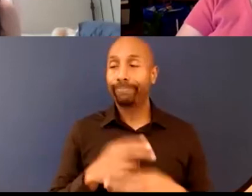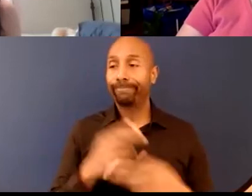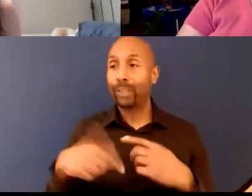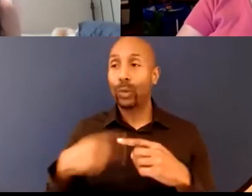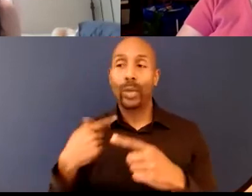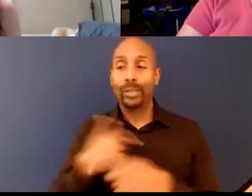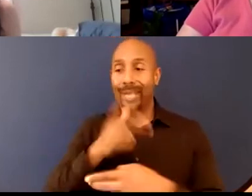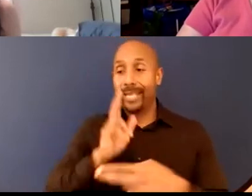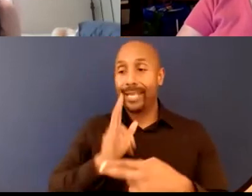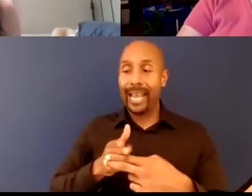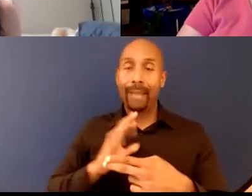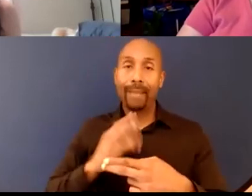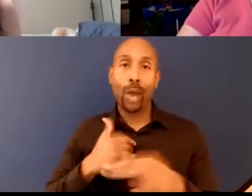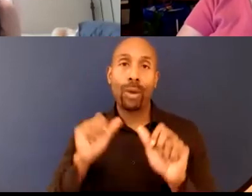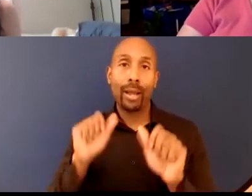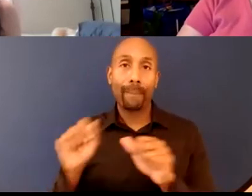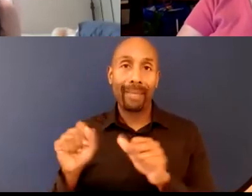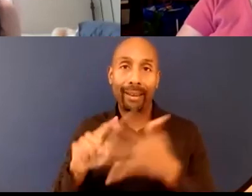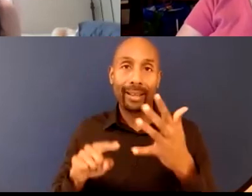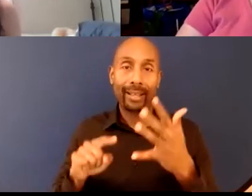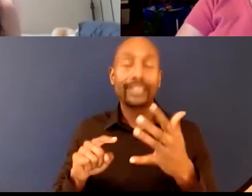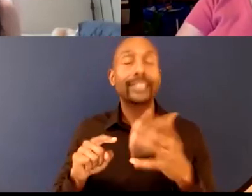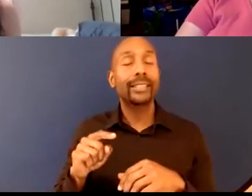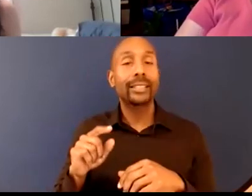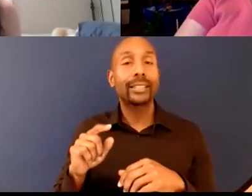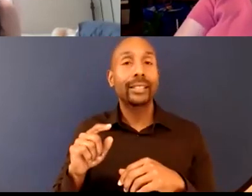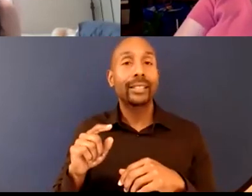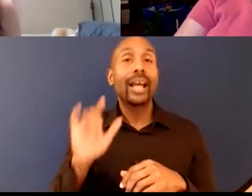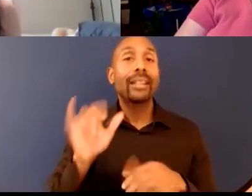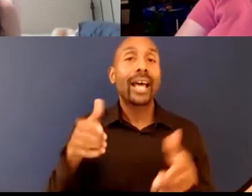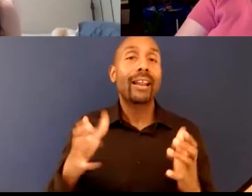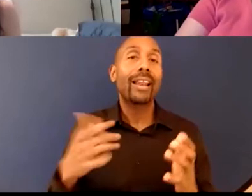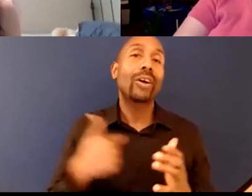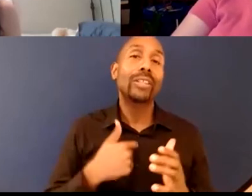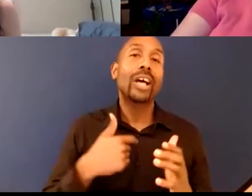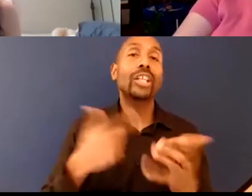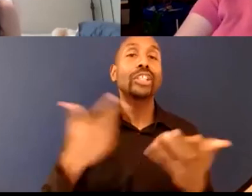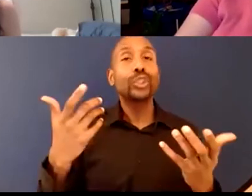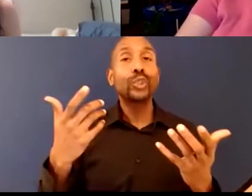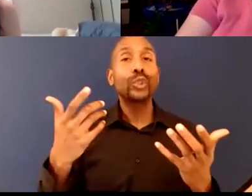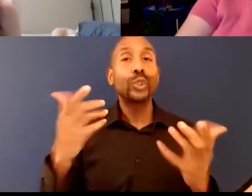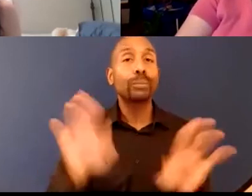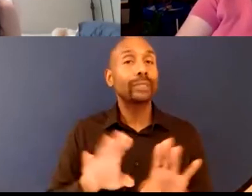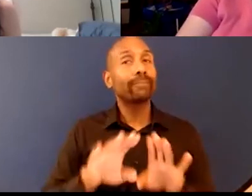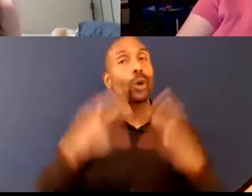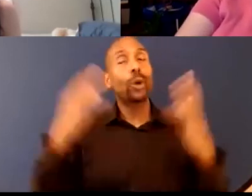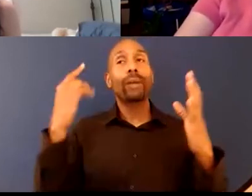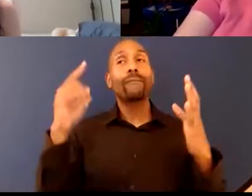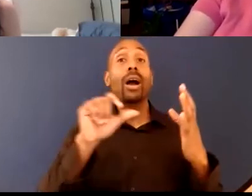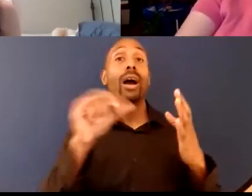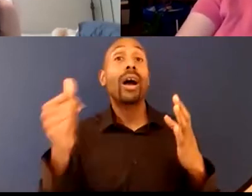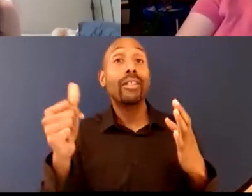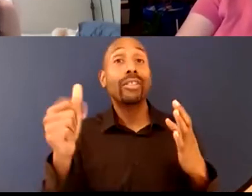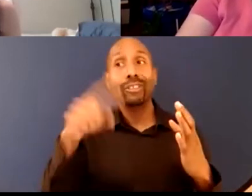us to be more open to other folks' contrary experiences.